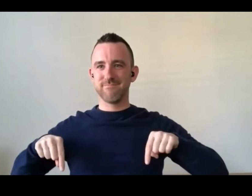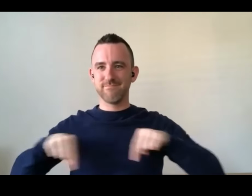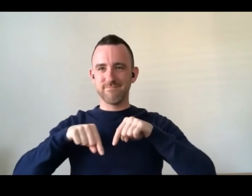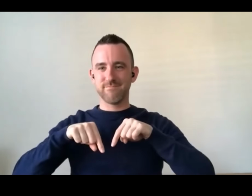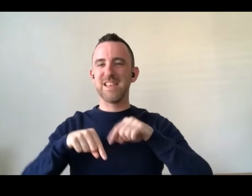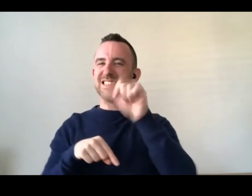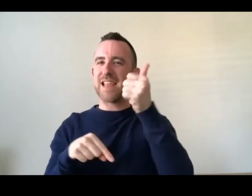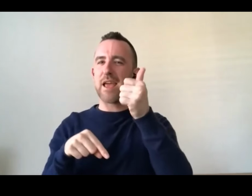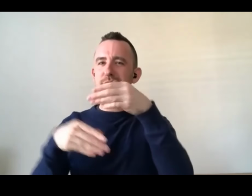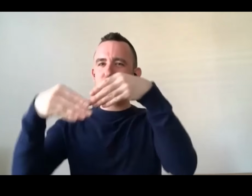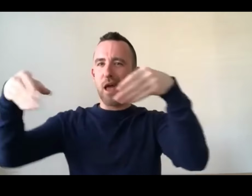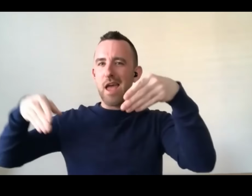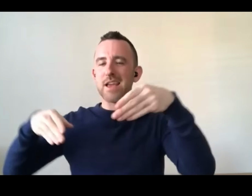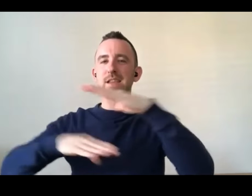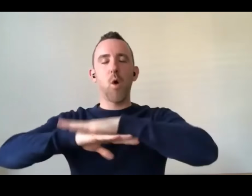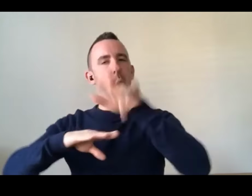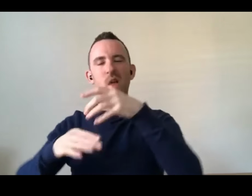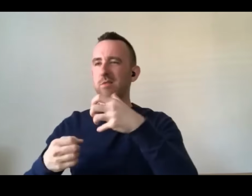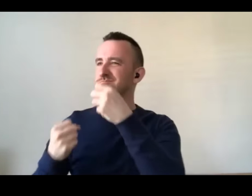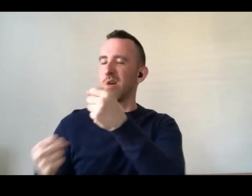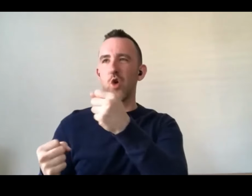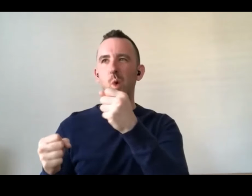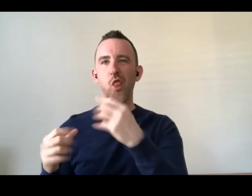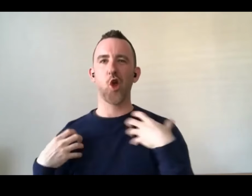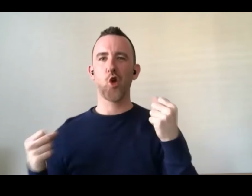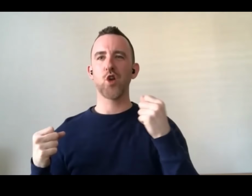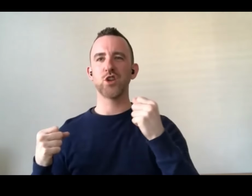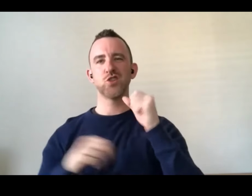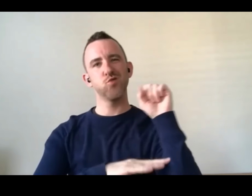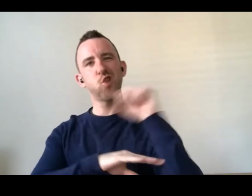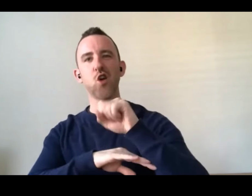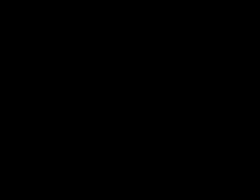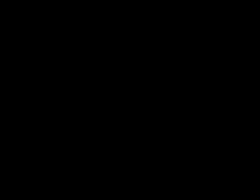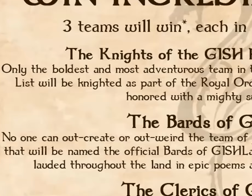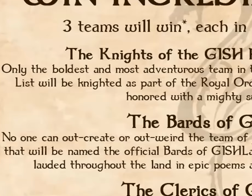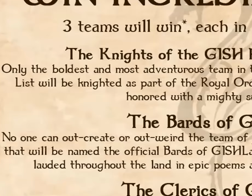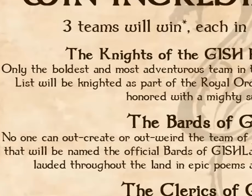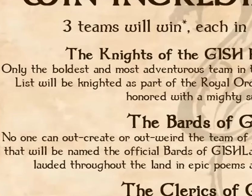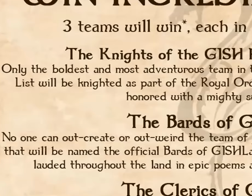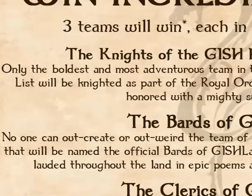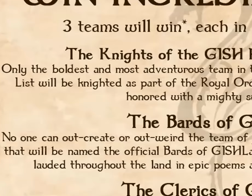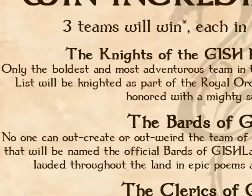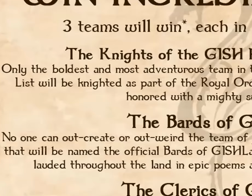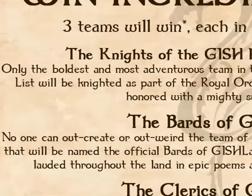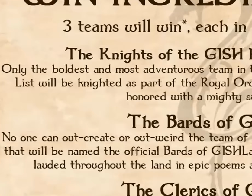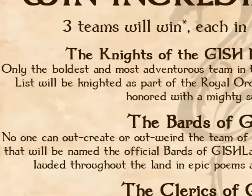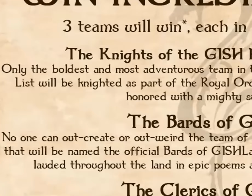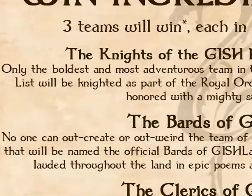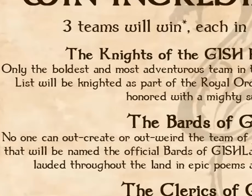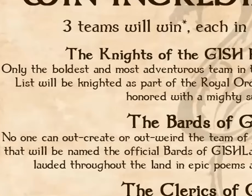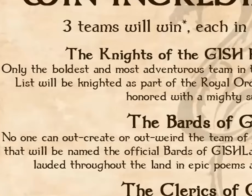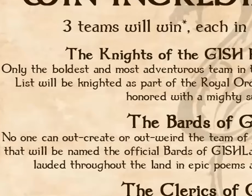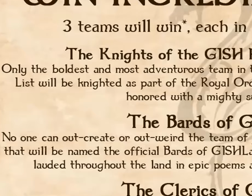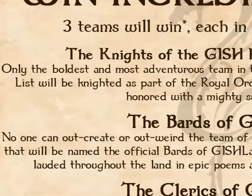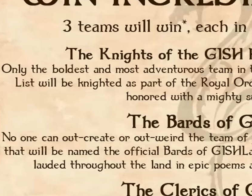Only the boldest and most adventurous team in the land with the courage to conquer our list will be knighted as part of the Royal Knights